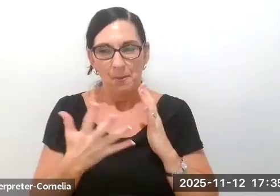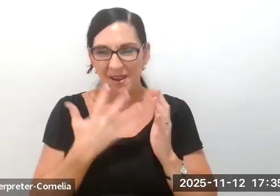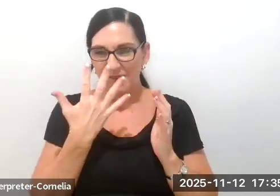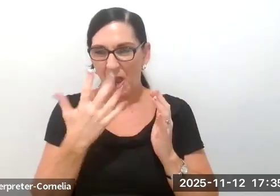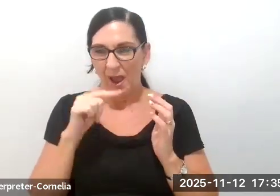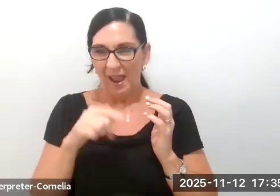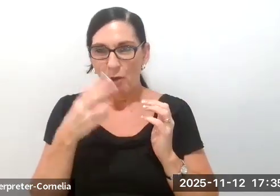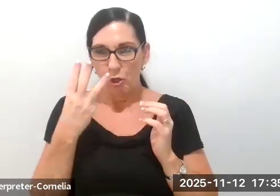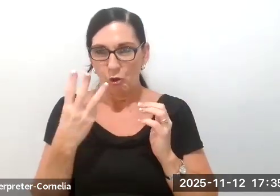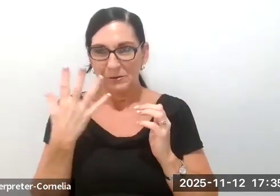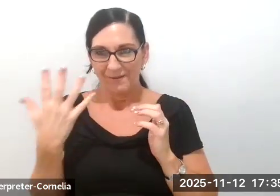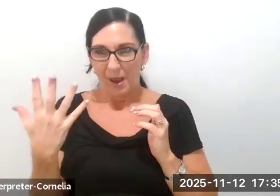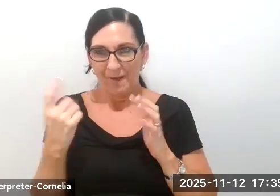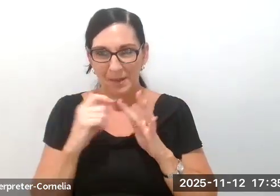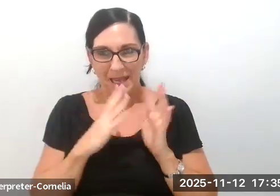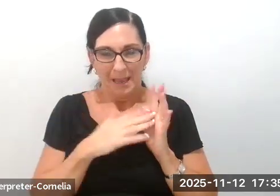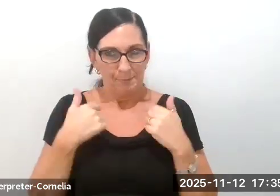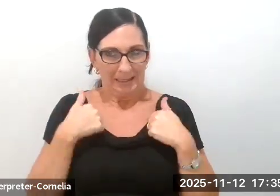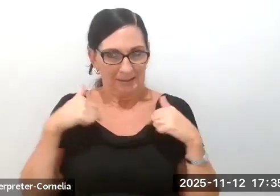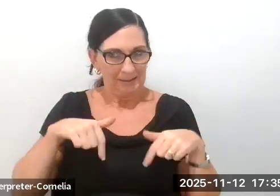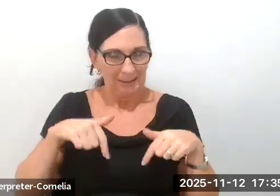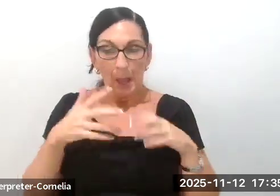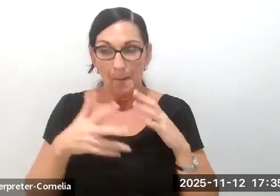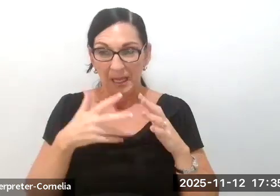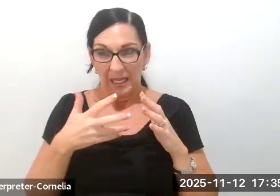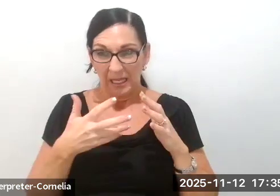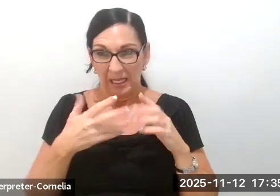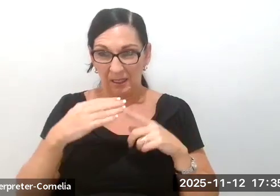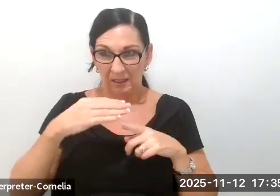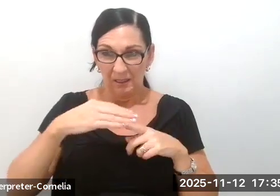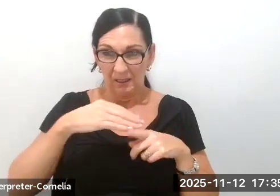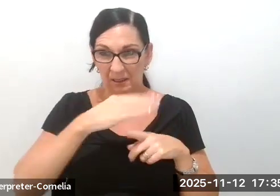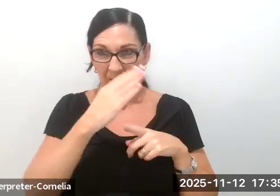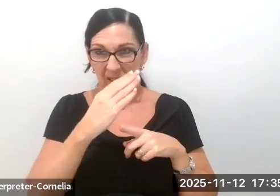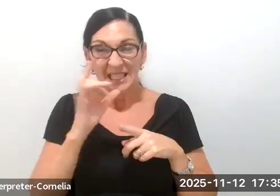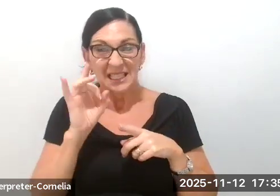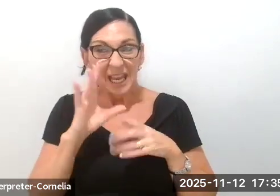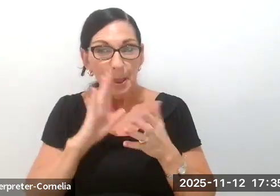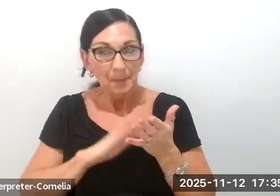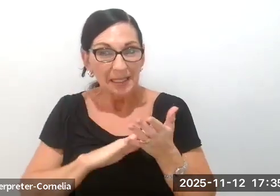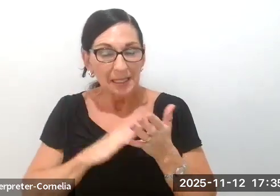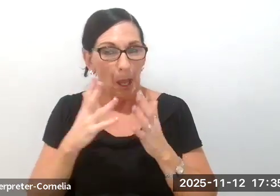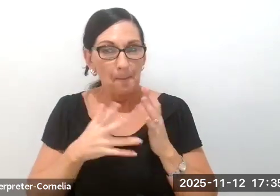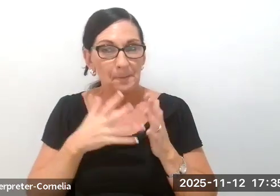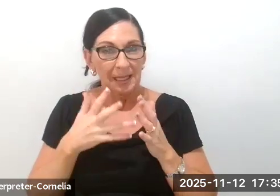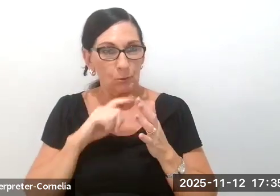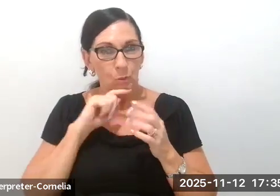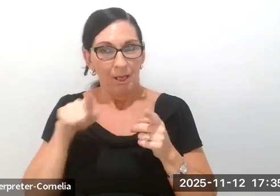5:35 p.m. where I am, so add 10 minutes to where you are, and feel free to